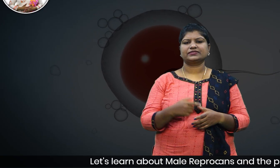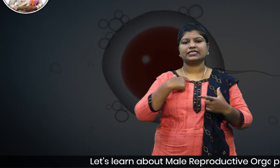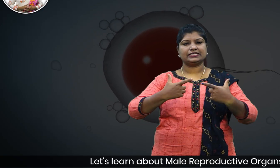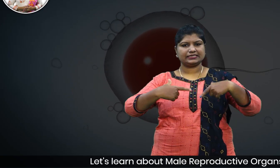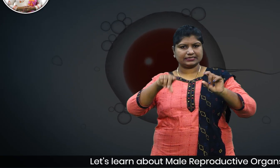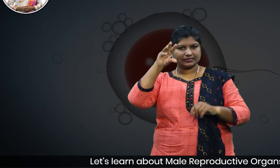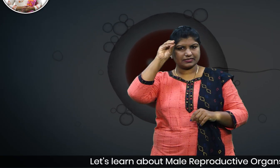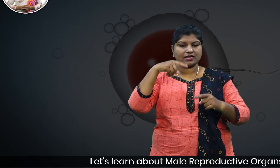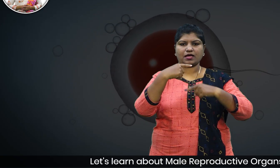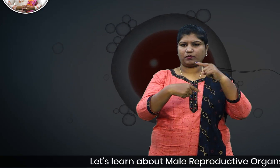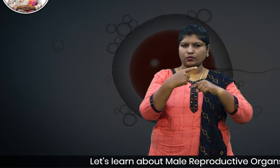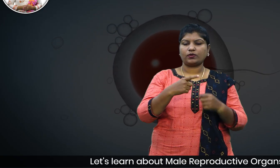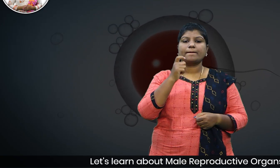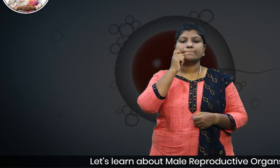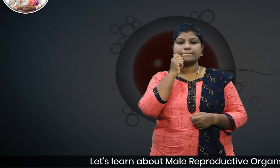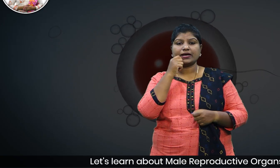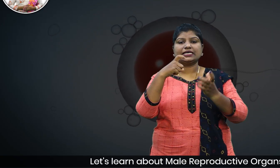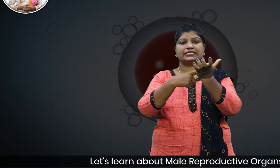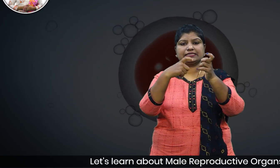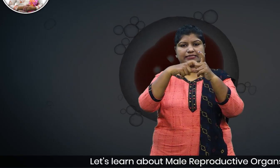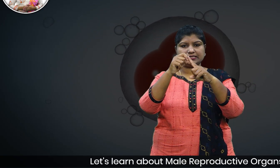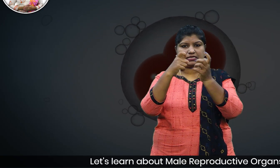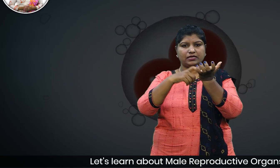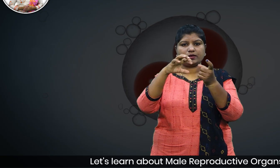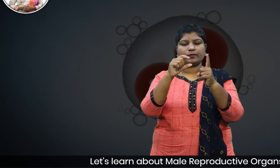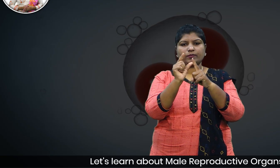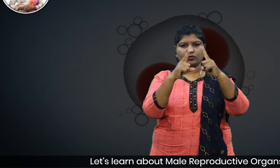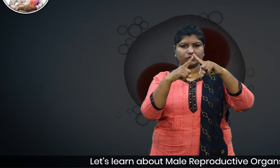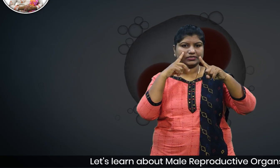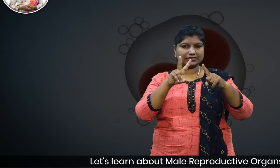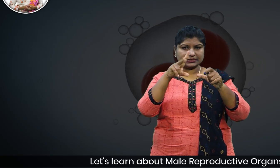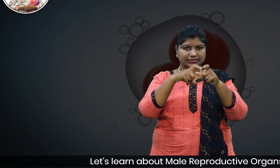Let's learn about male reproductive organs.